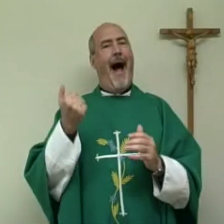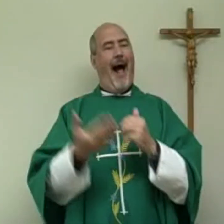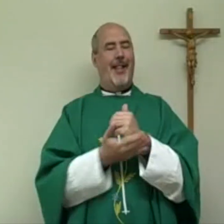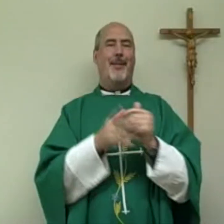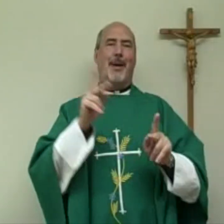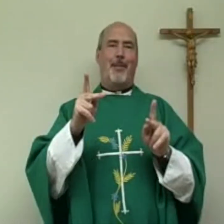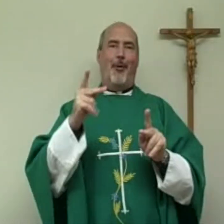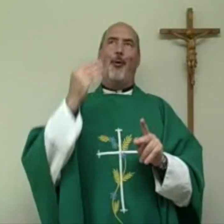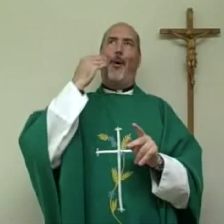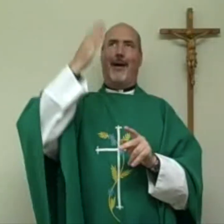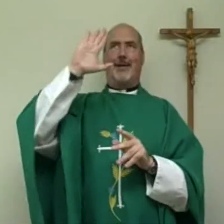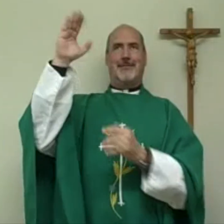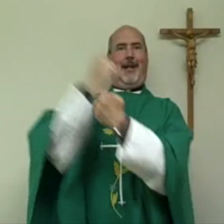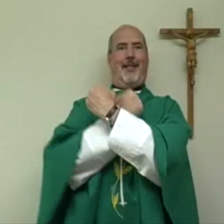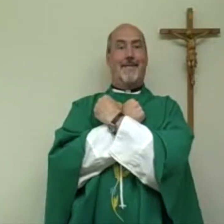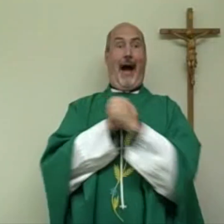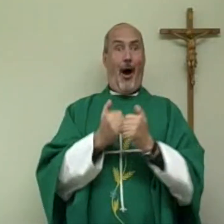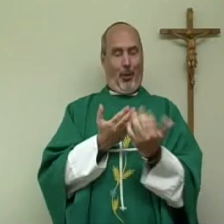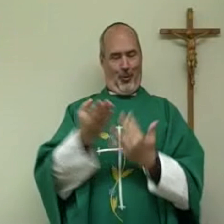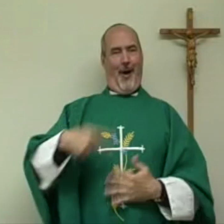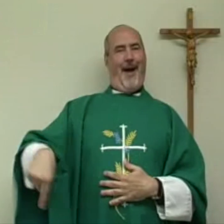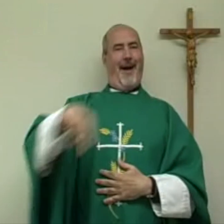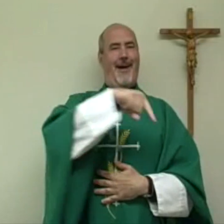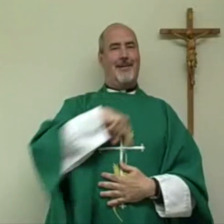earth become a better place and helping people